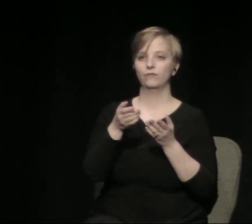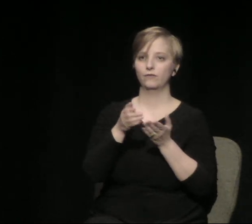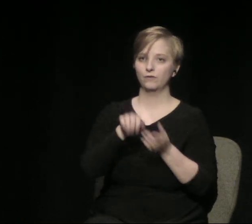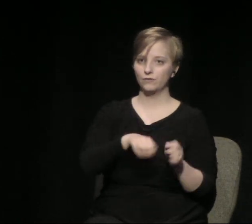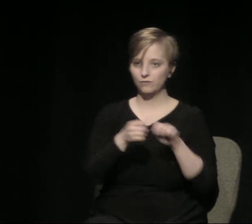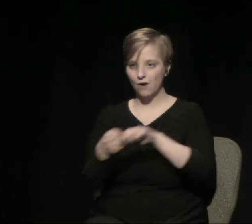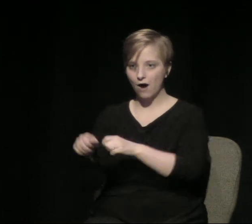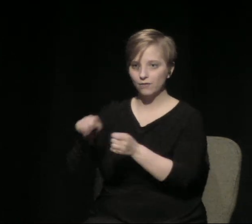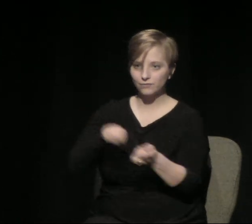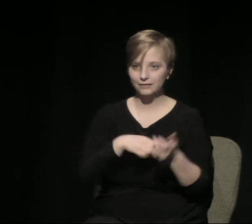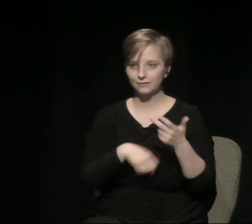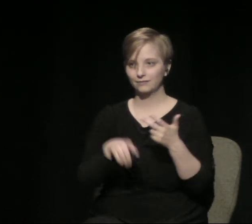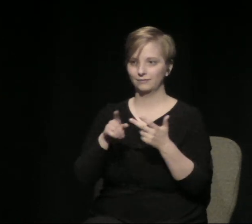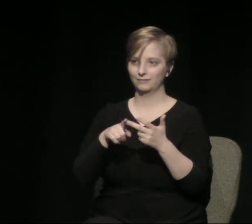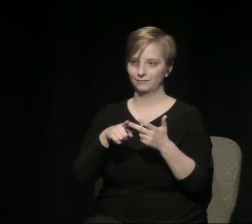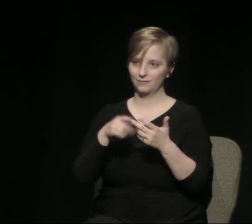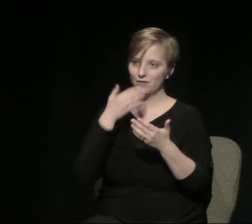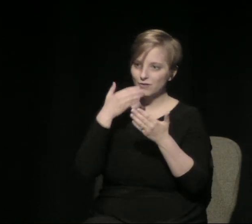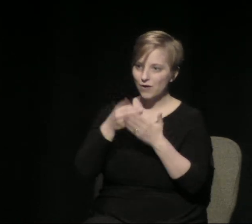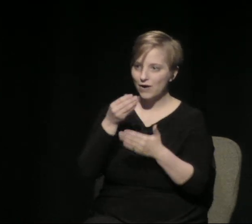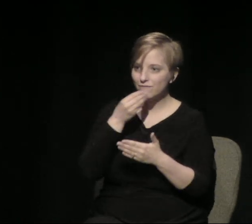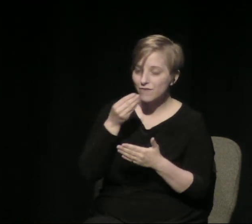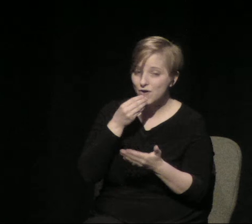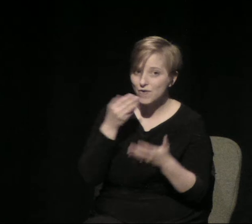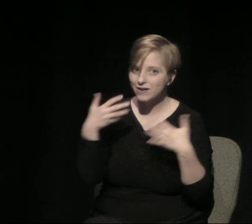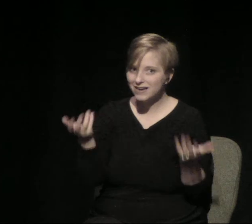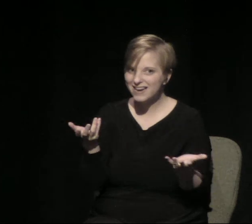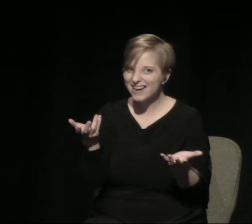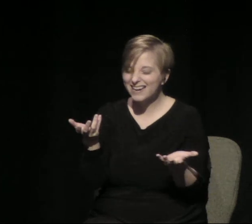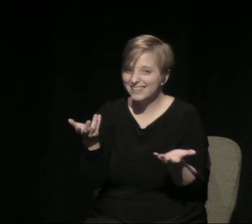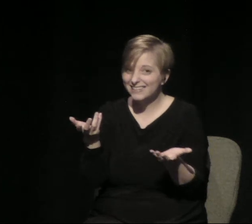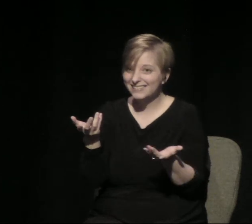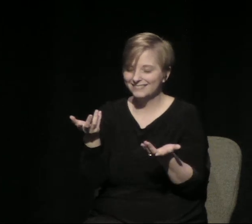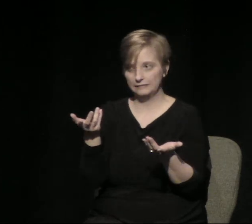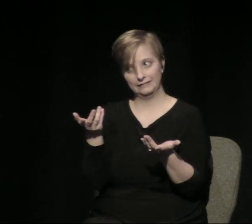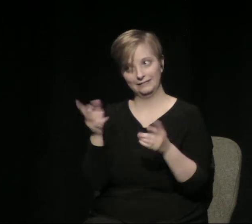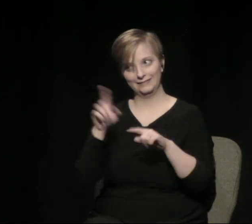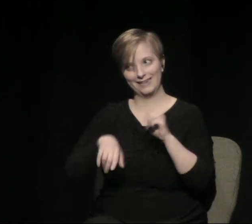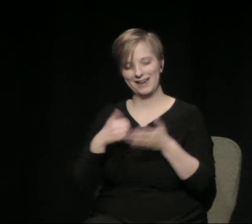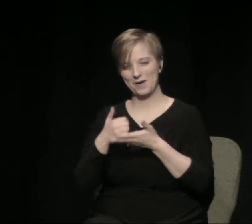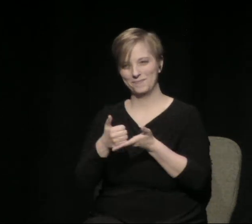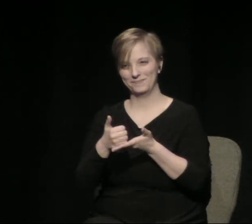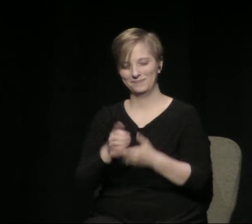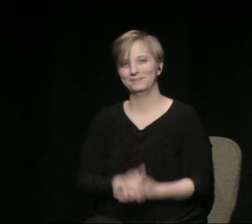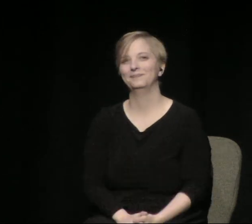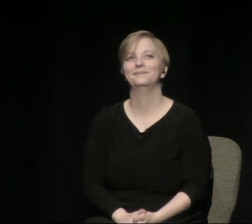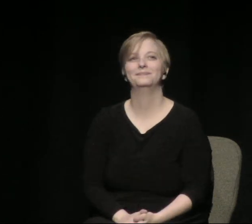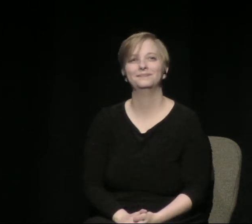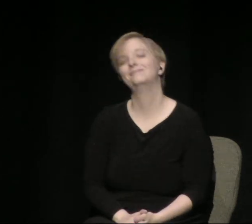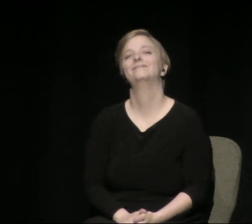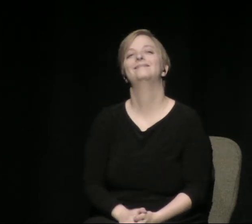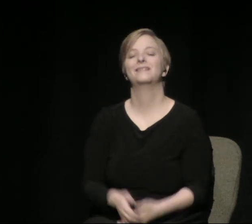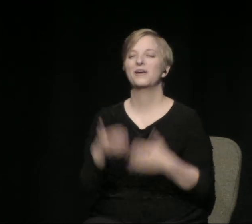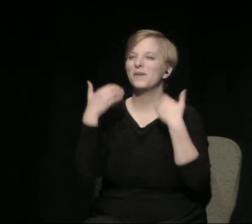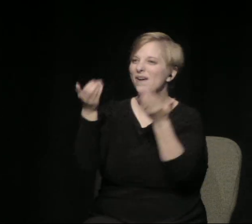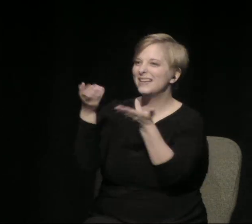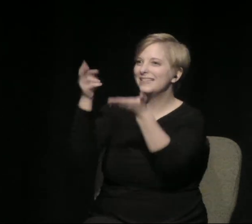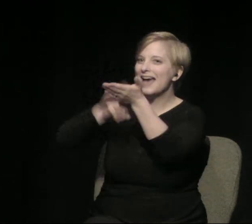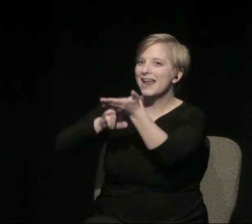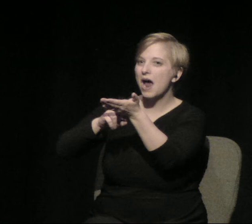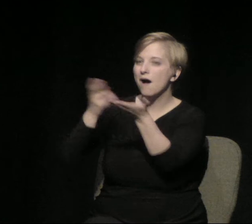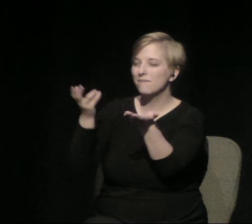rib, there's nothing else I could do to help him. So it's the best I got. So sign up your